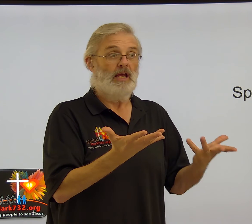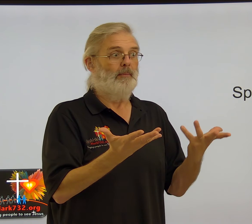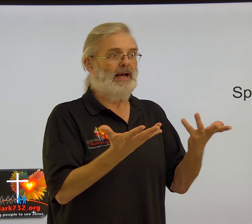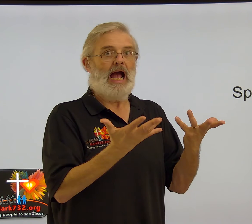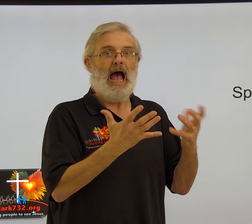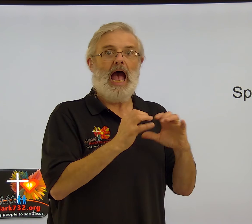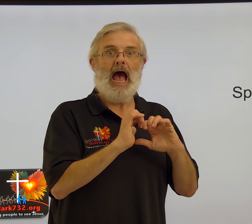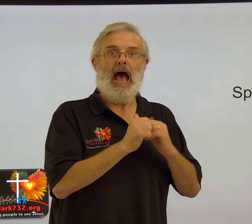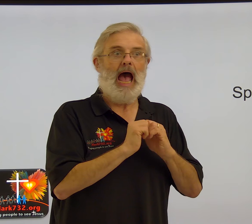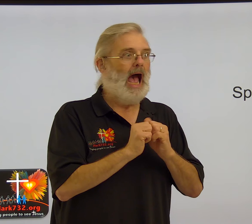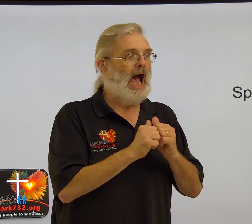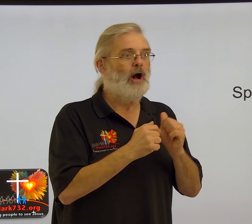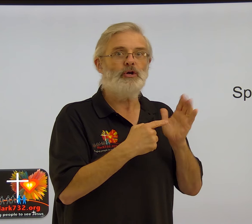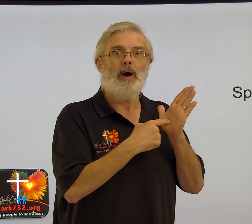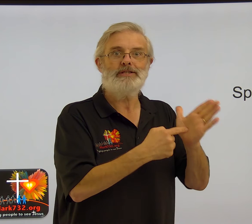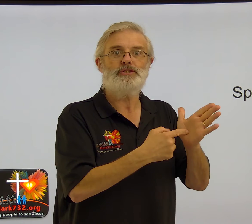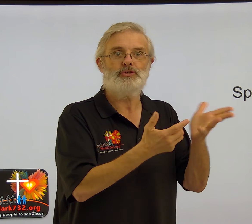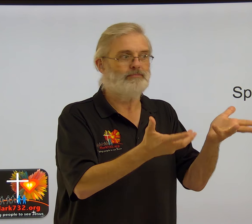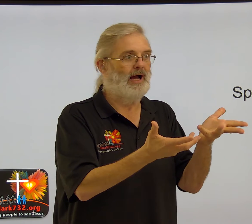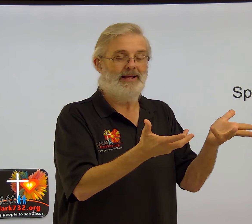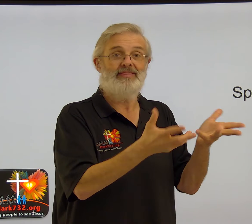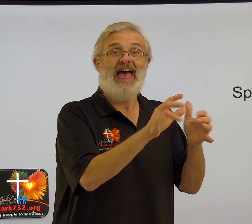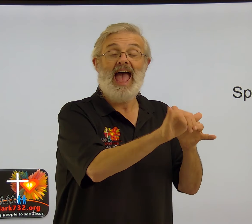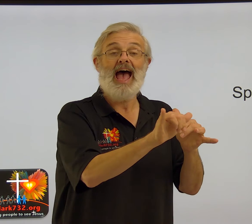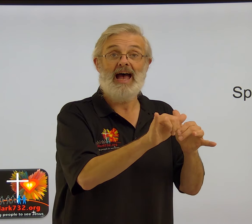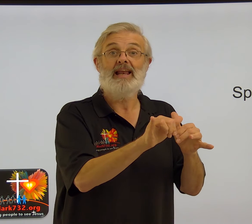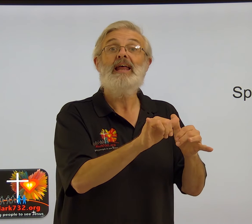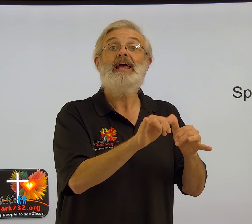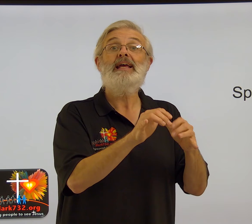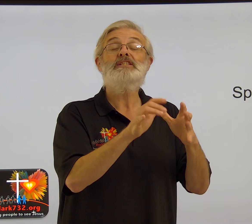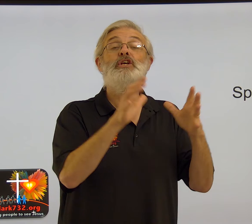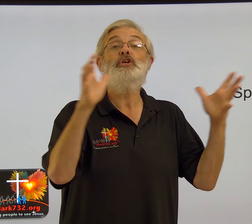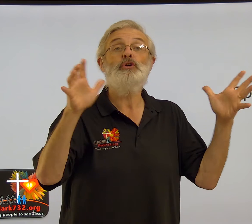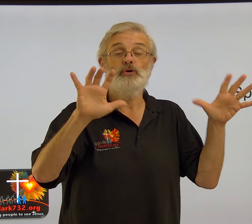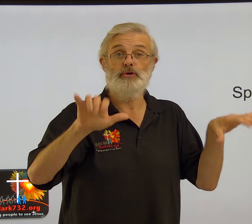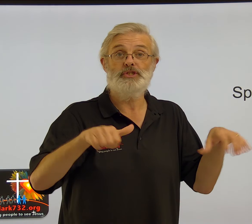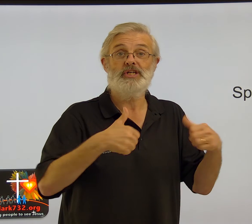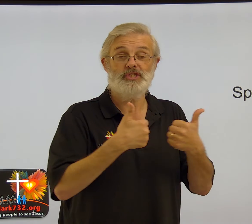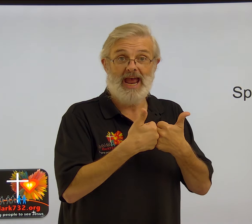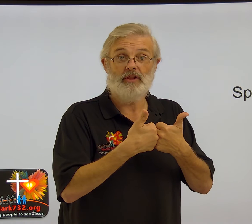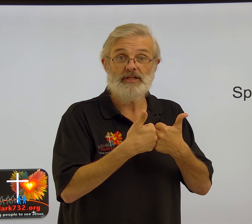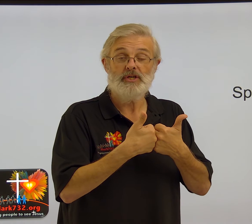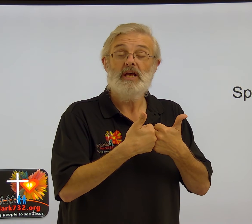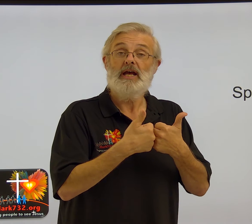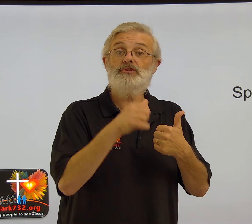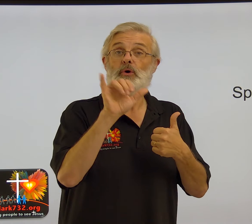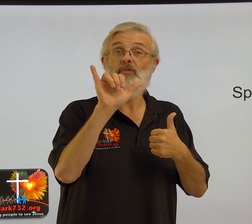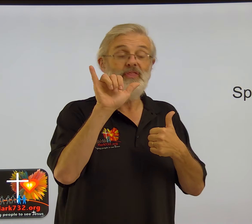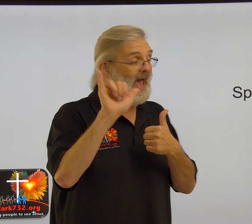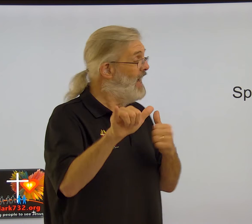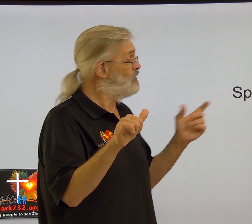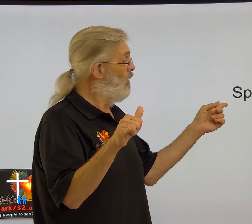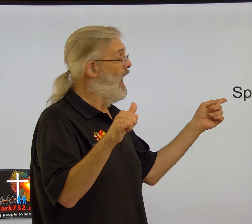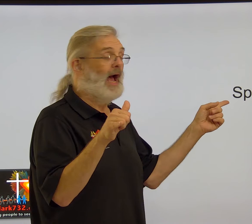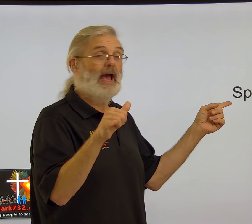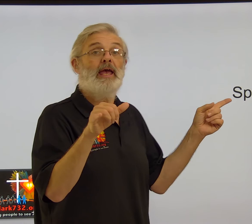like, how do I? That is a huge challenge. And so that's why it's